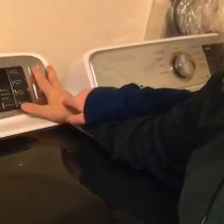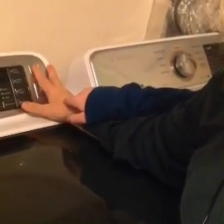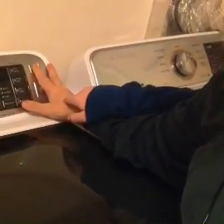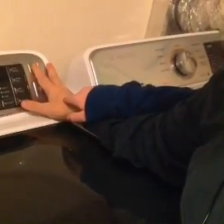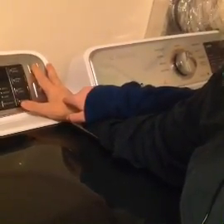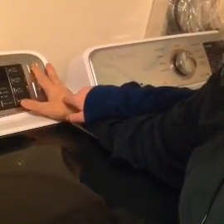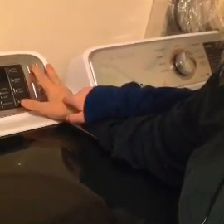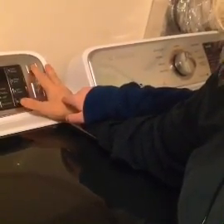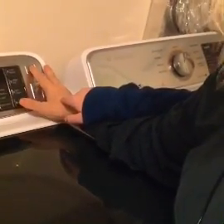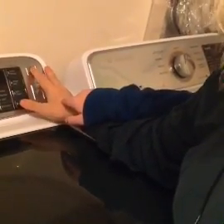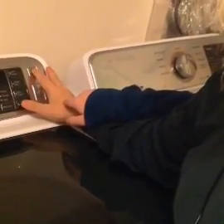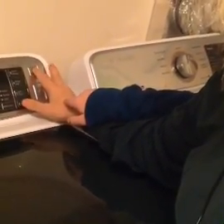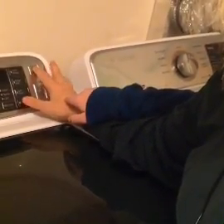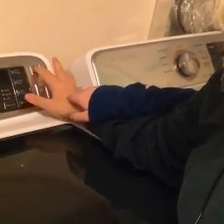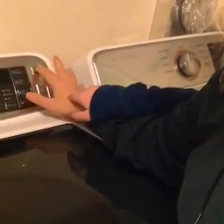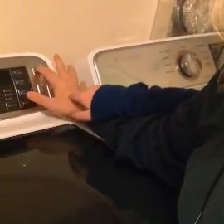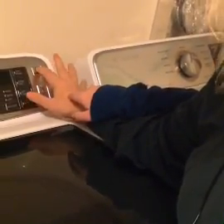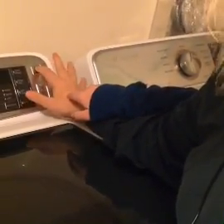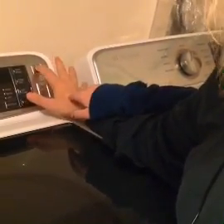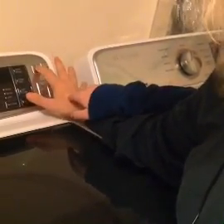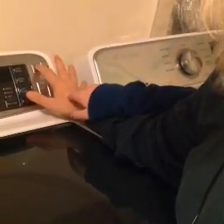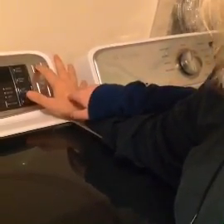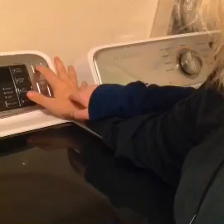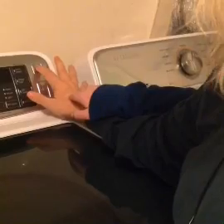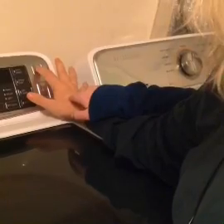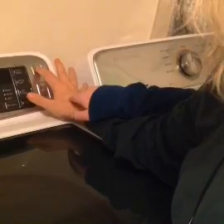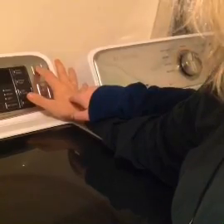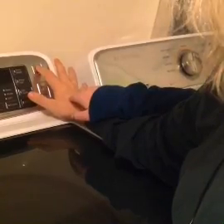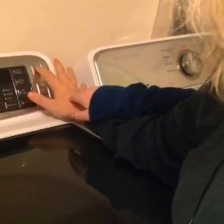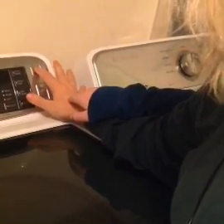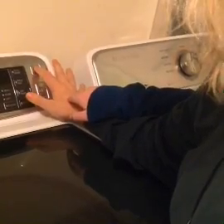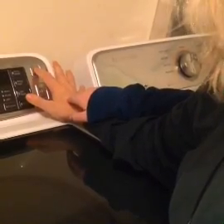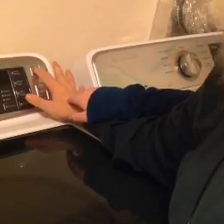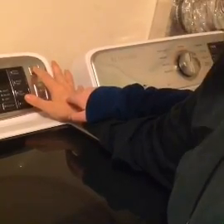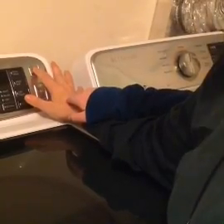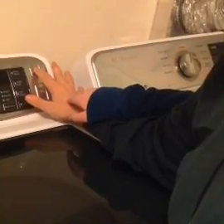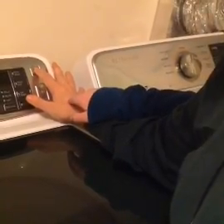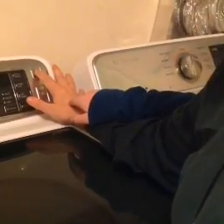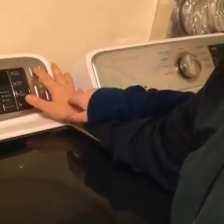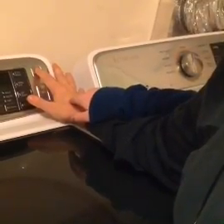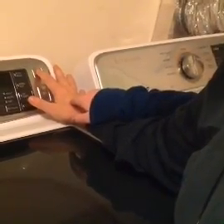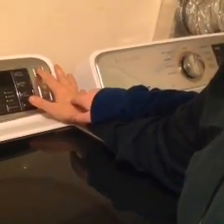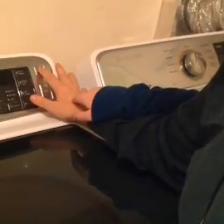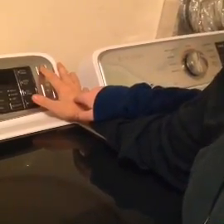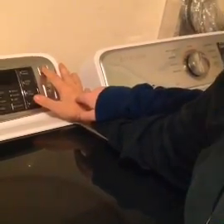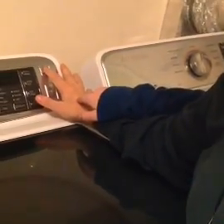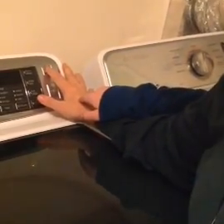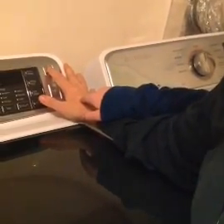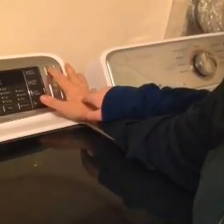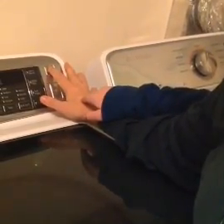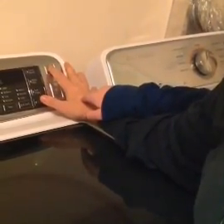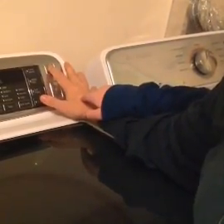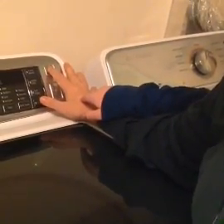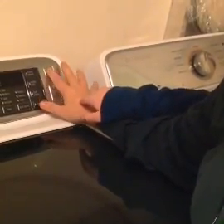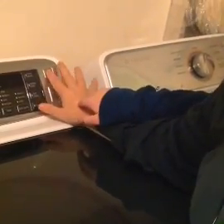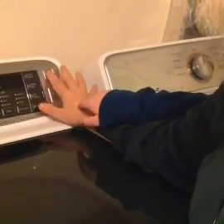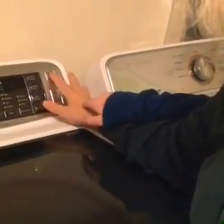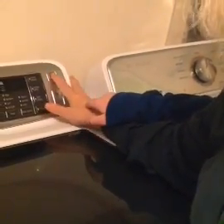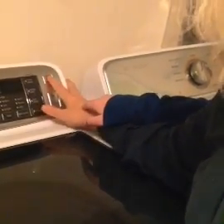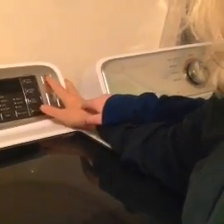I think it's because he's a little worried that I'm going to force his finger down. I might cause discomfort. And in fact, I've done that in the past. So I'm going to try not to